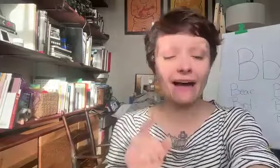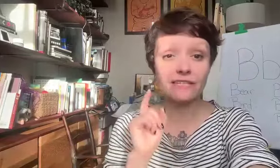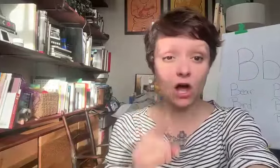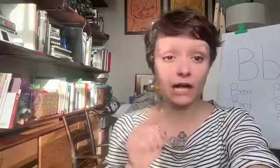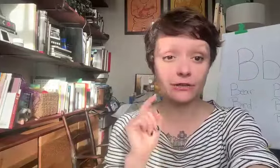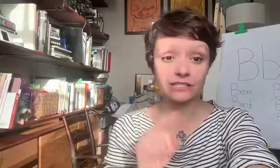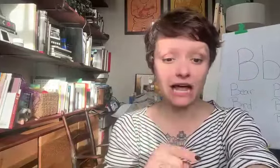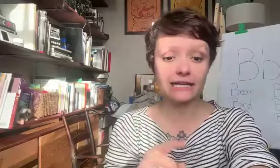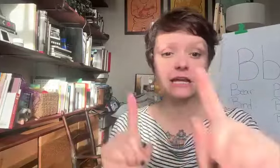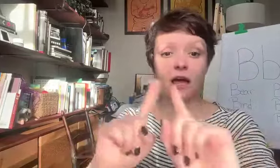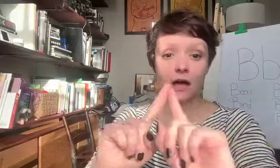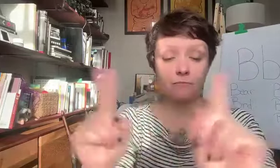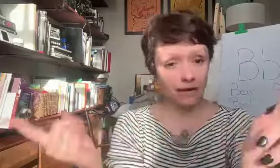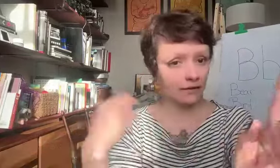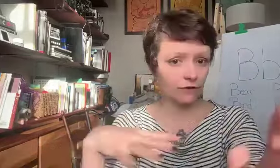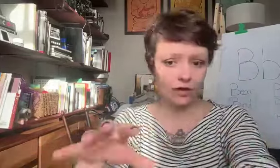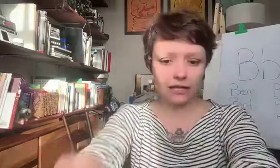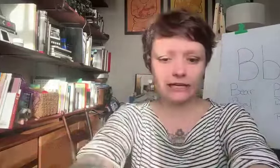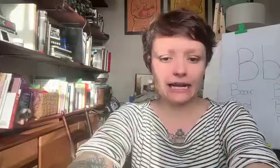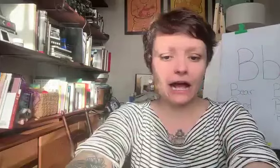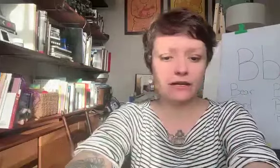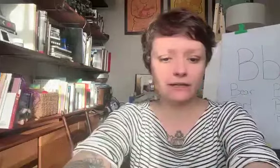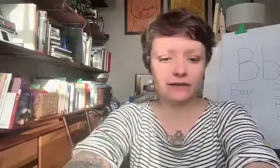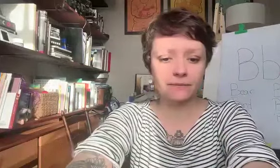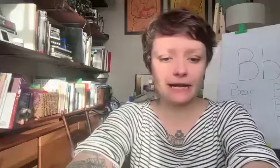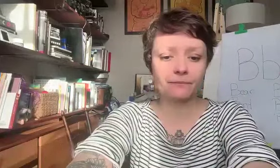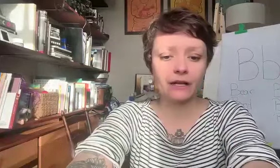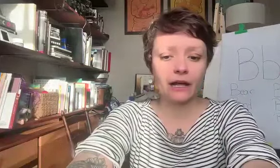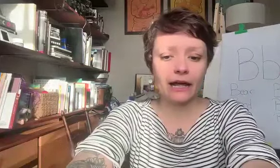have this on your slides, but if you're not looking at it, I just want to give you some now.